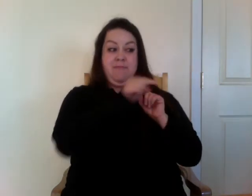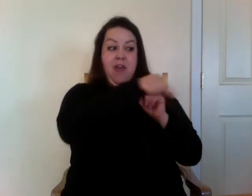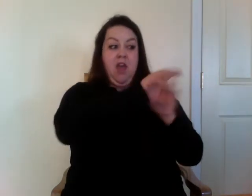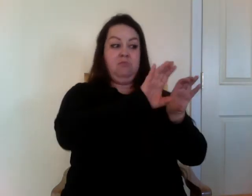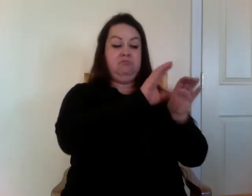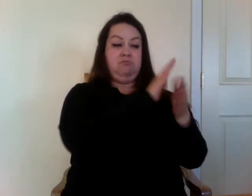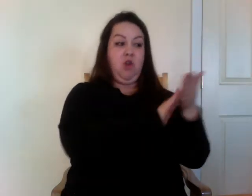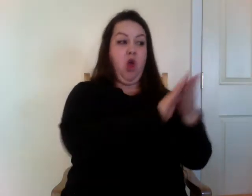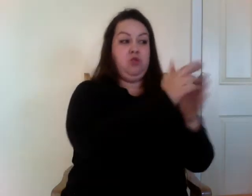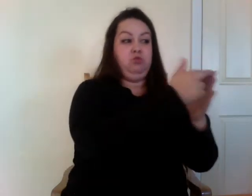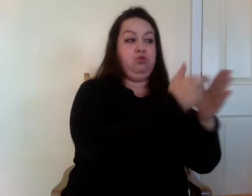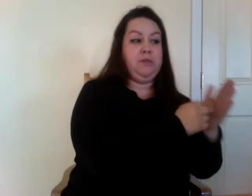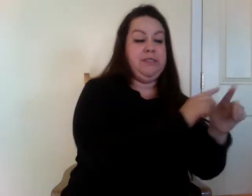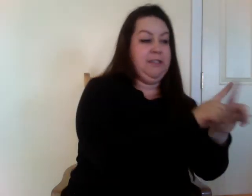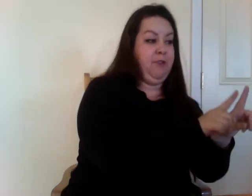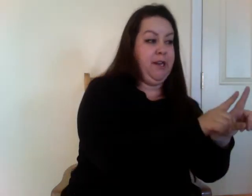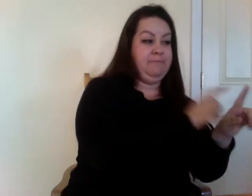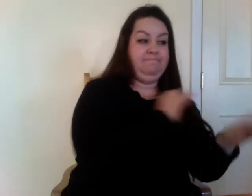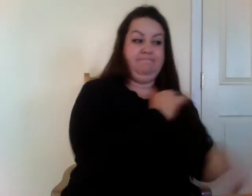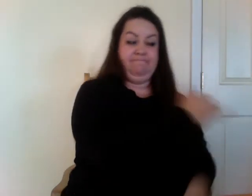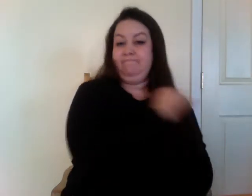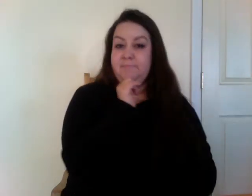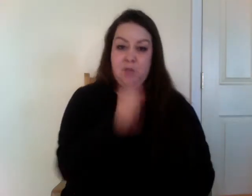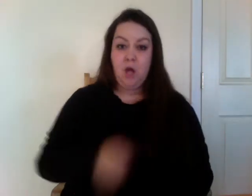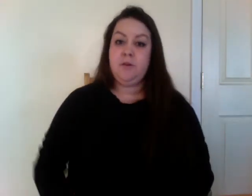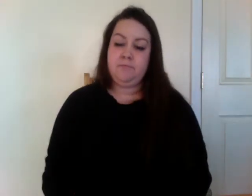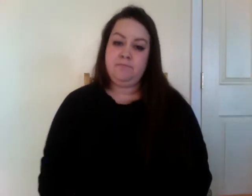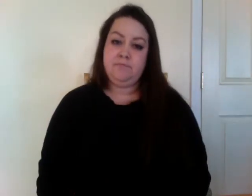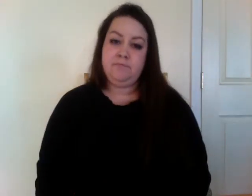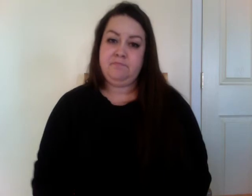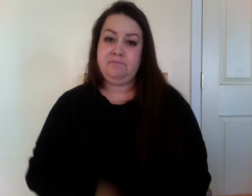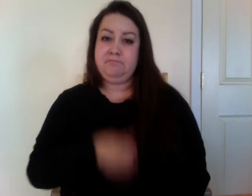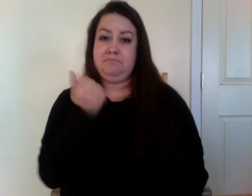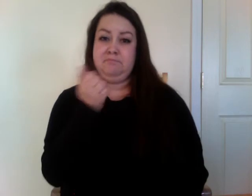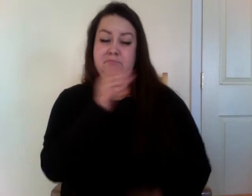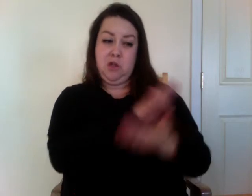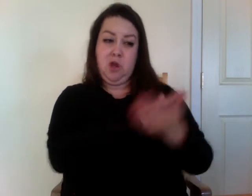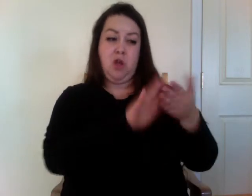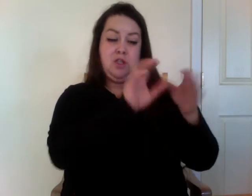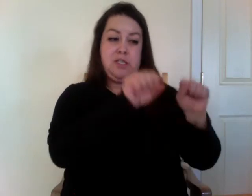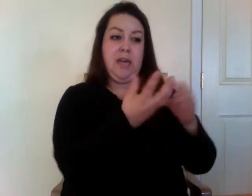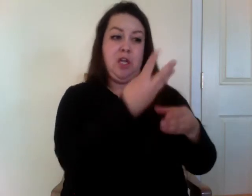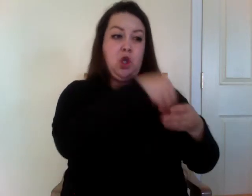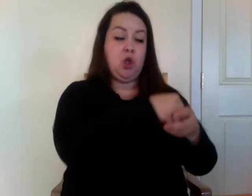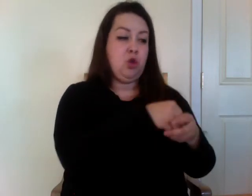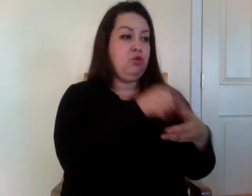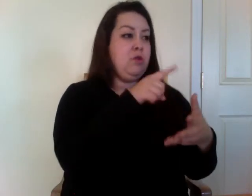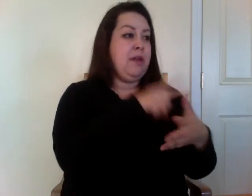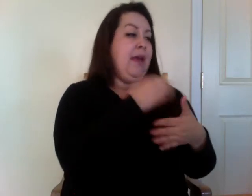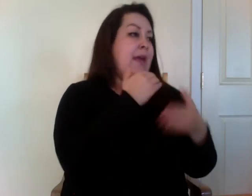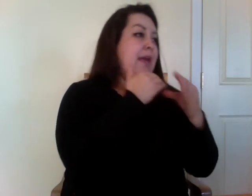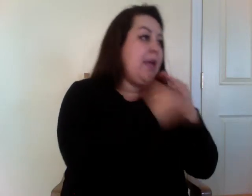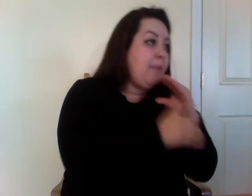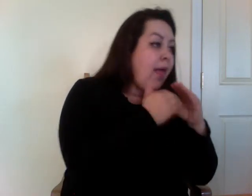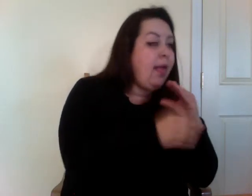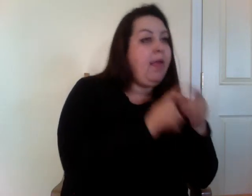Some colleges do include other contact information, such as email address, phone numbers. That's not